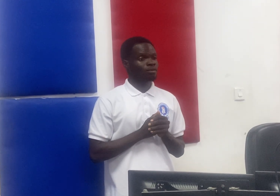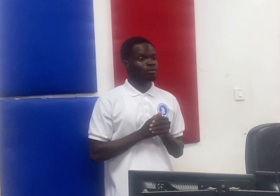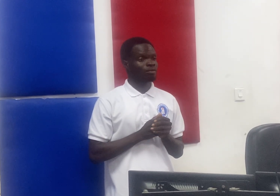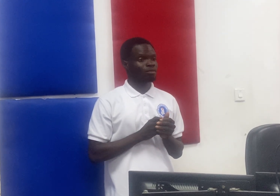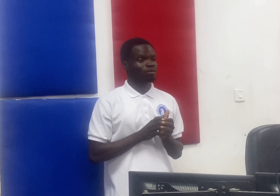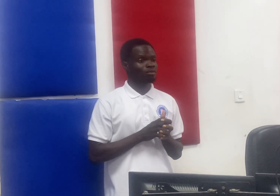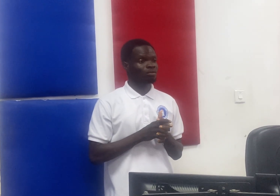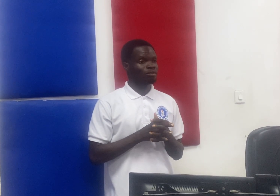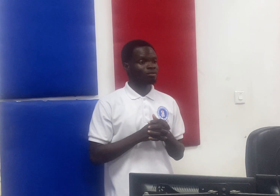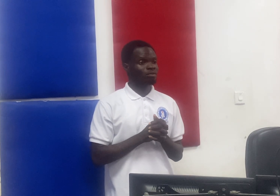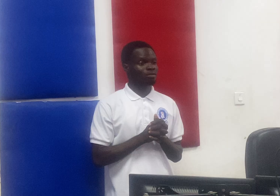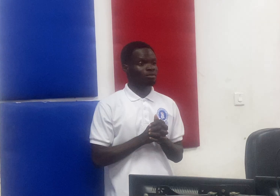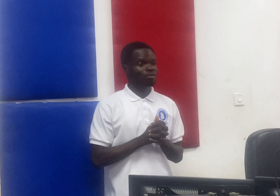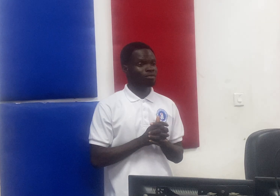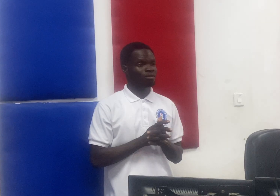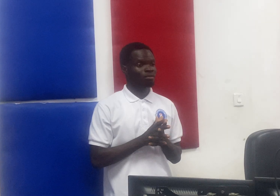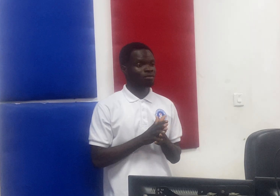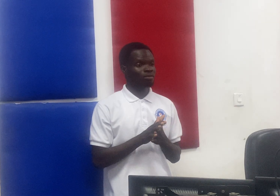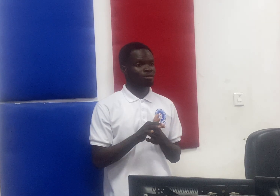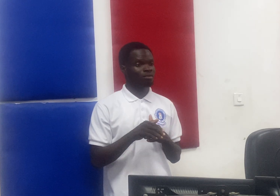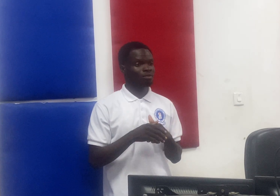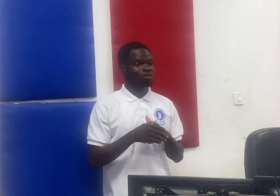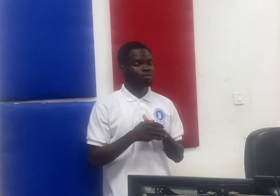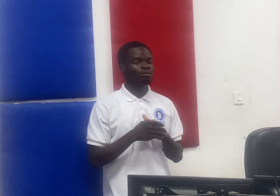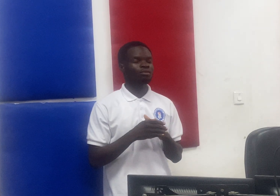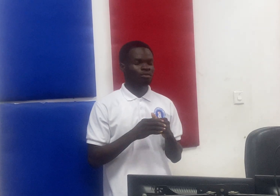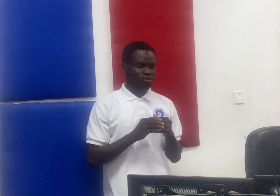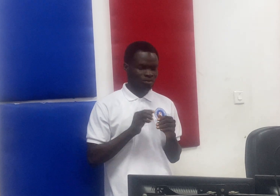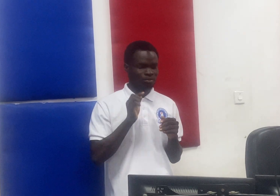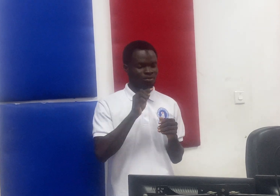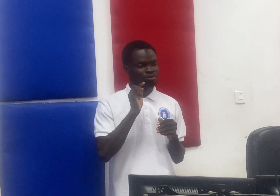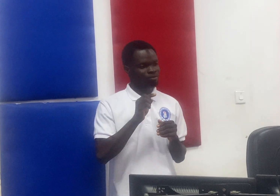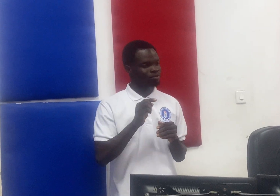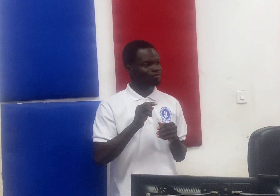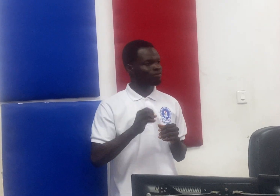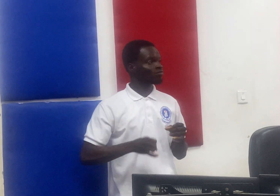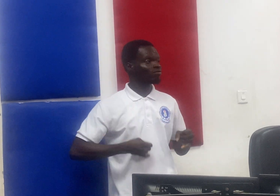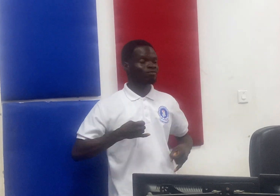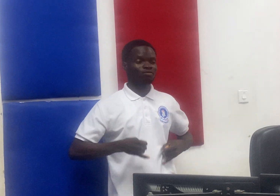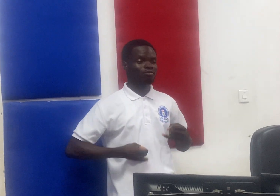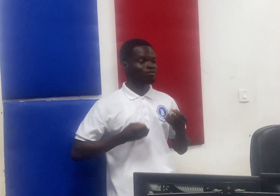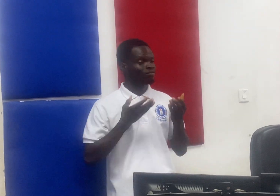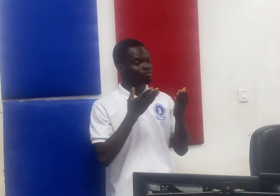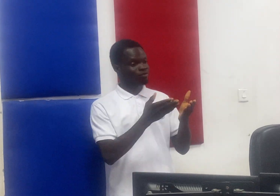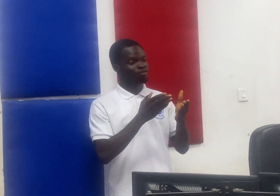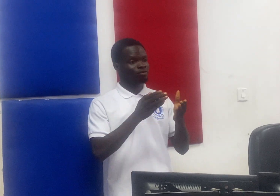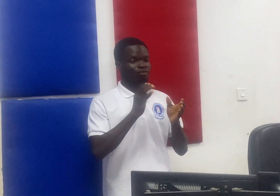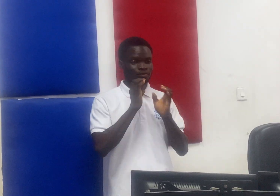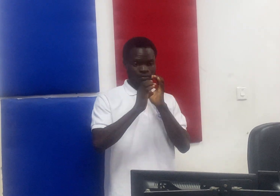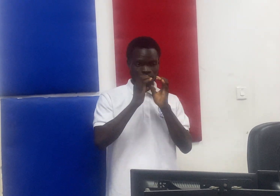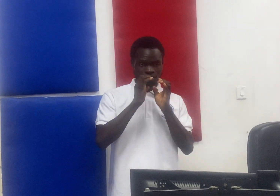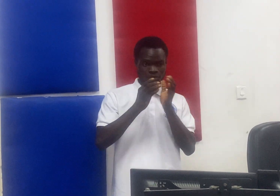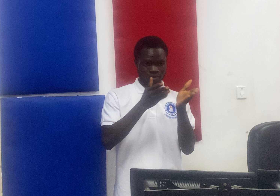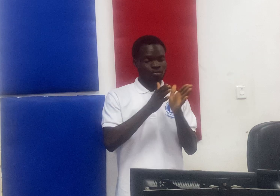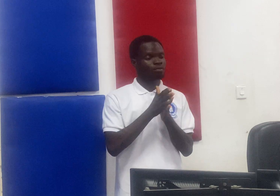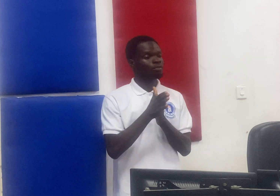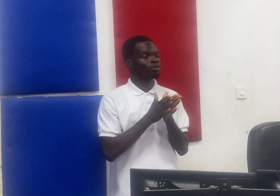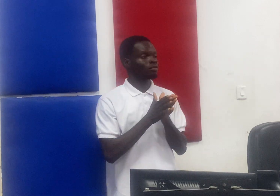this conversation, this love and relationship with disabilities. It's very interesting. So I'd like to